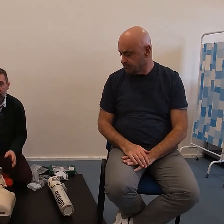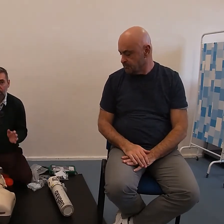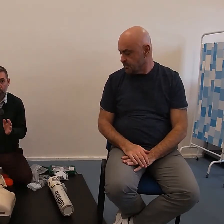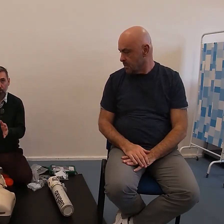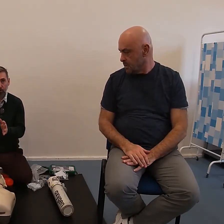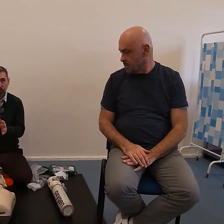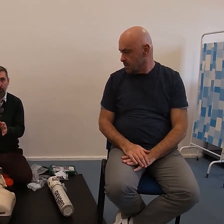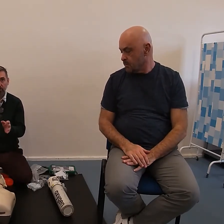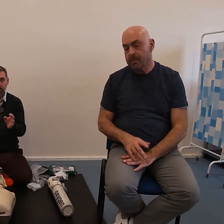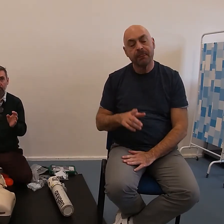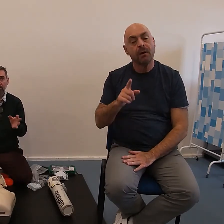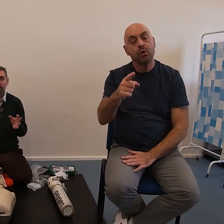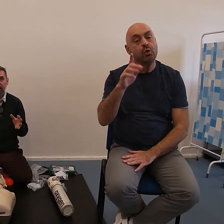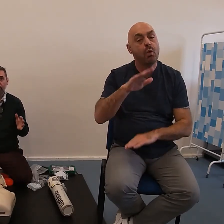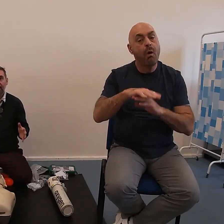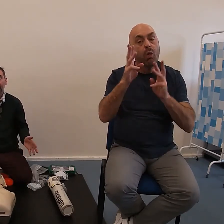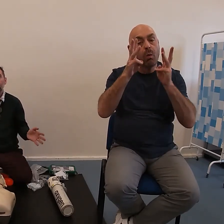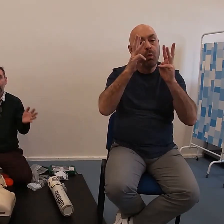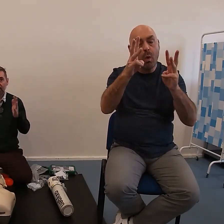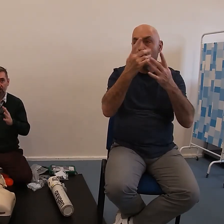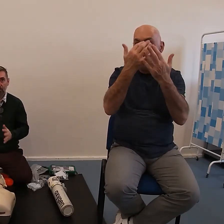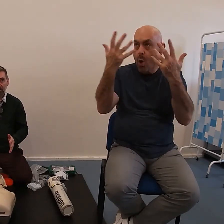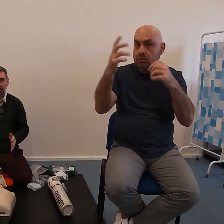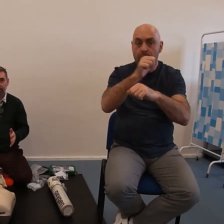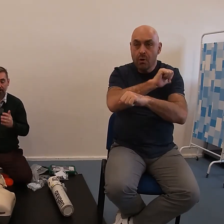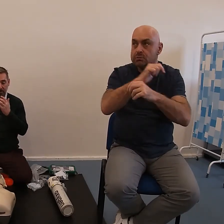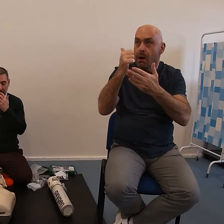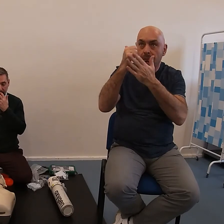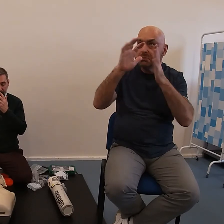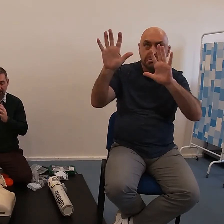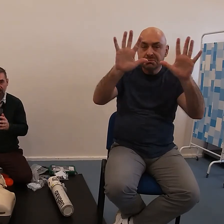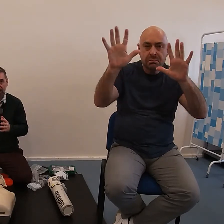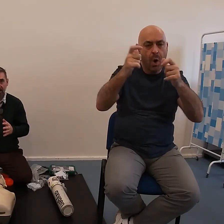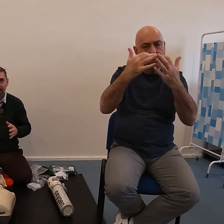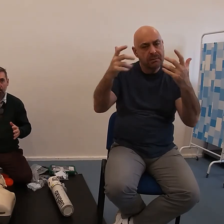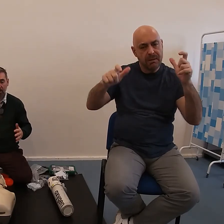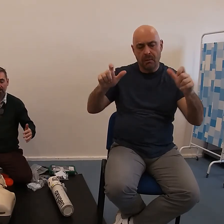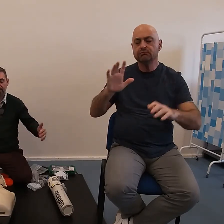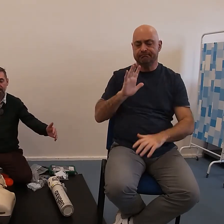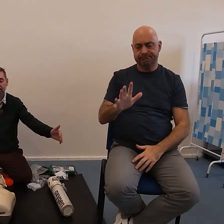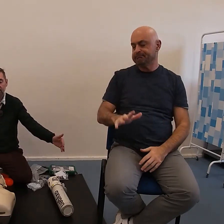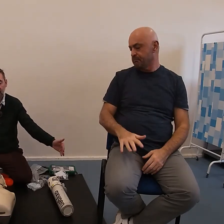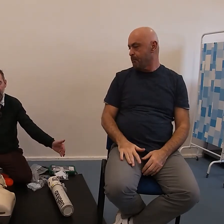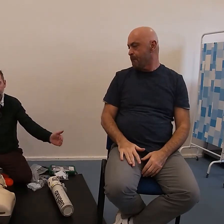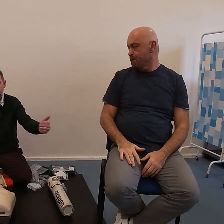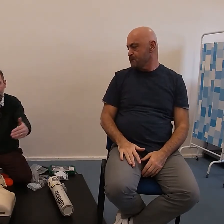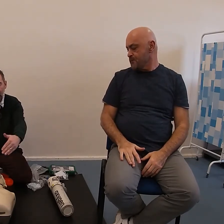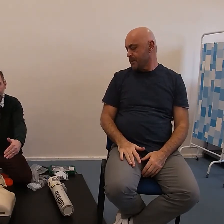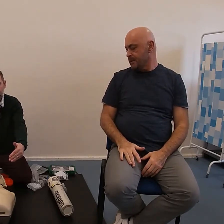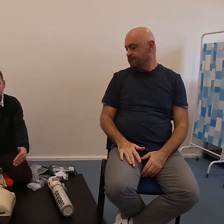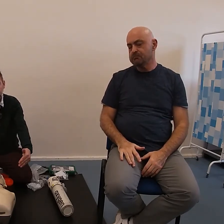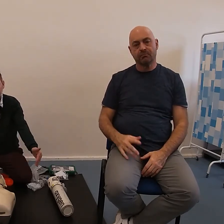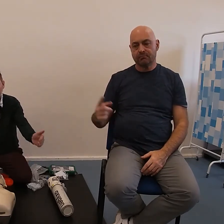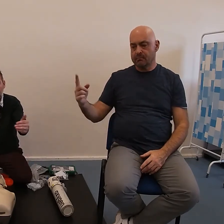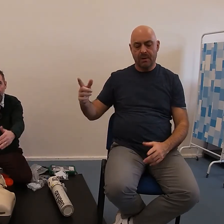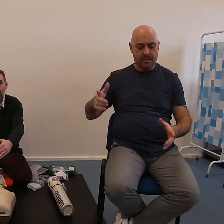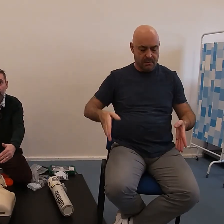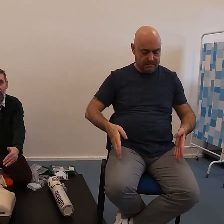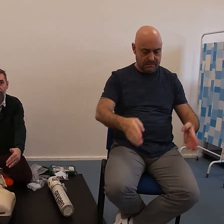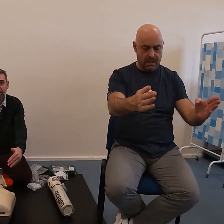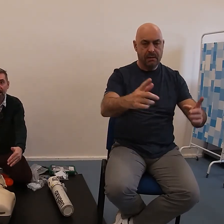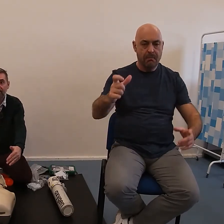Now, on the wards, you'll appreciate we'll have more rescuers, so eventually we save the sides